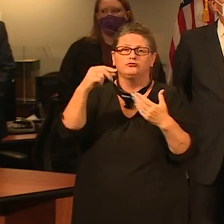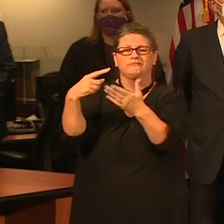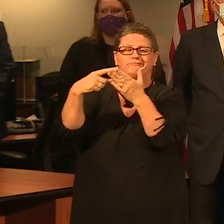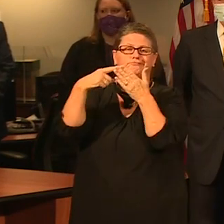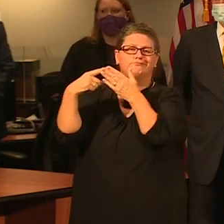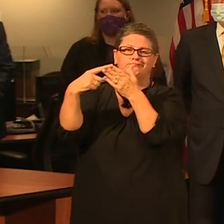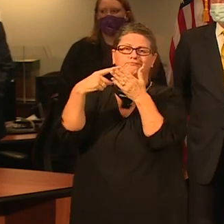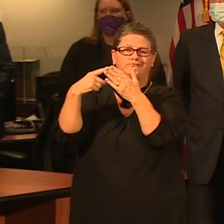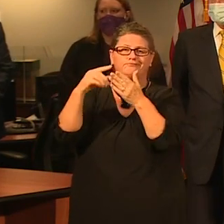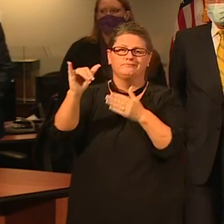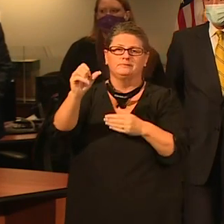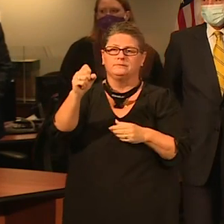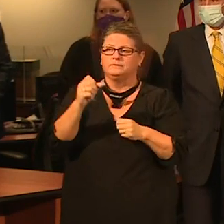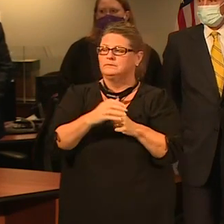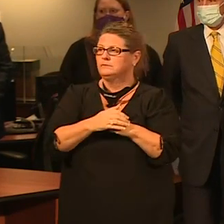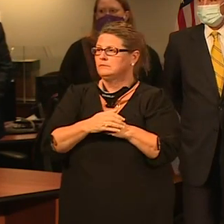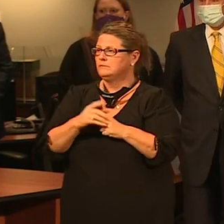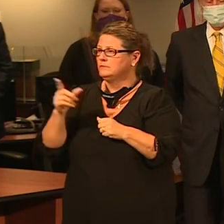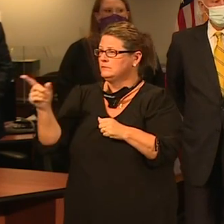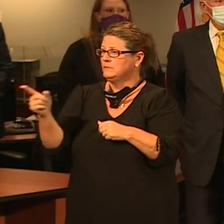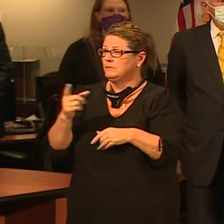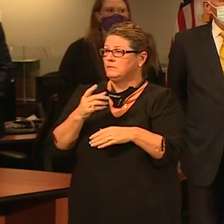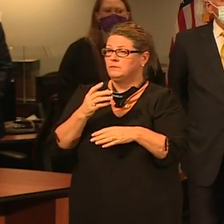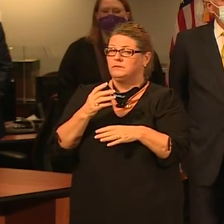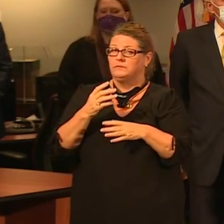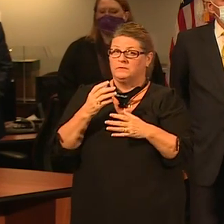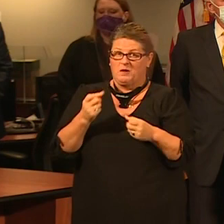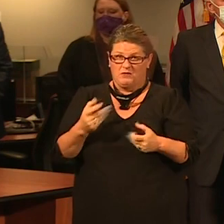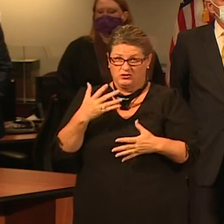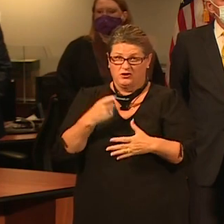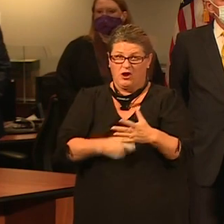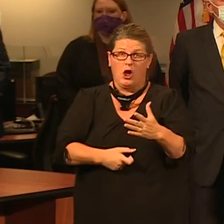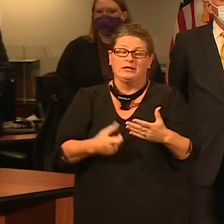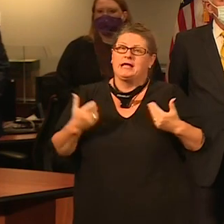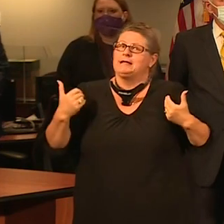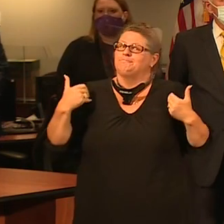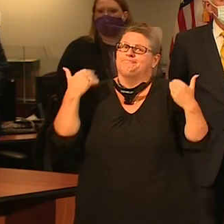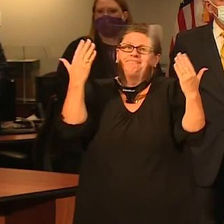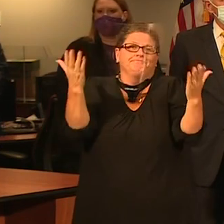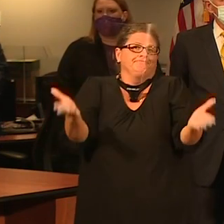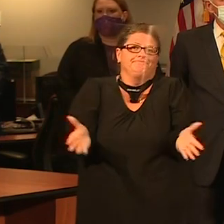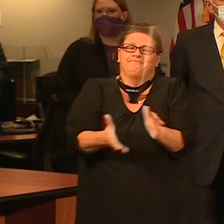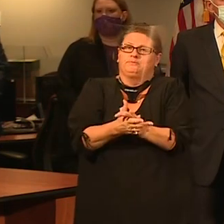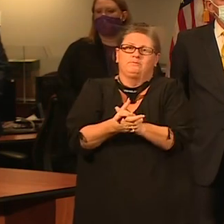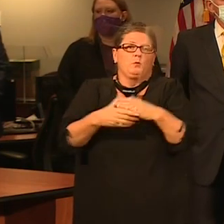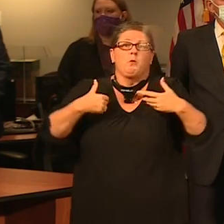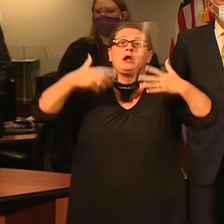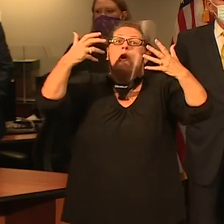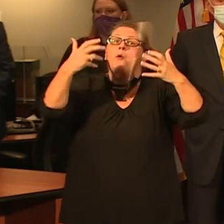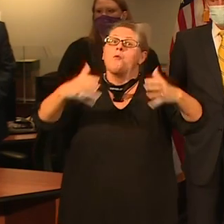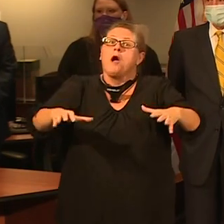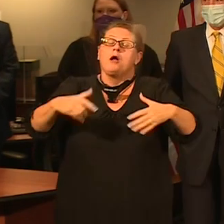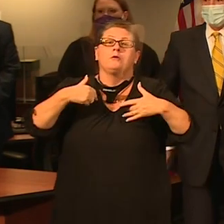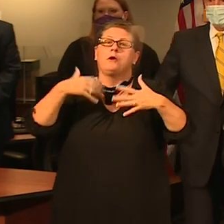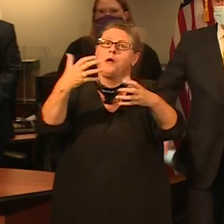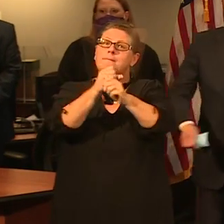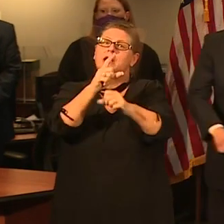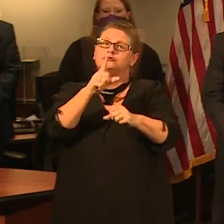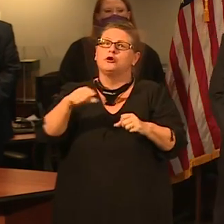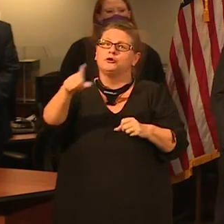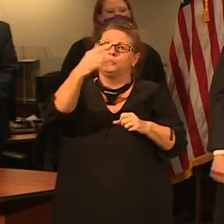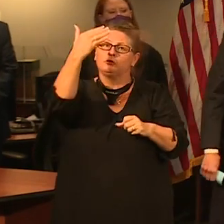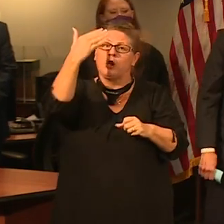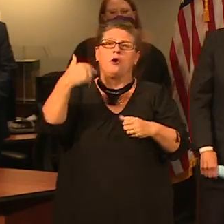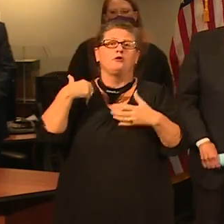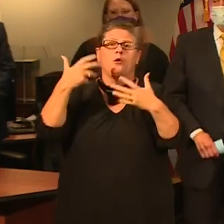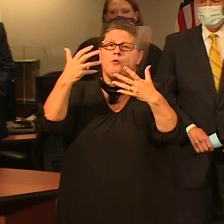under consideration. And no price approximately how much it would cost? No, we don't want price or cost to be a barrier for vaccines. And Director Taylor,